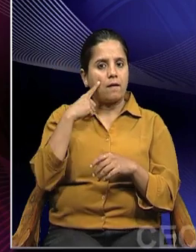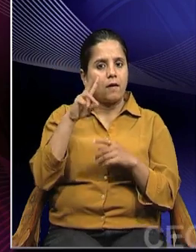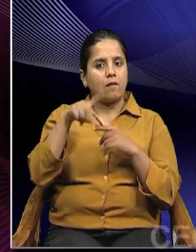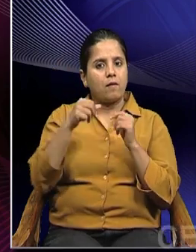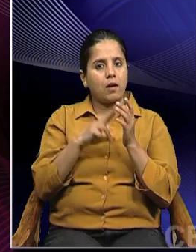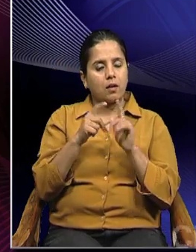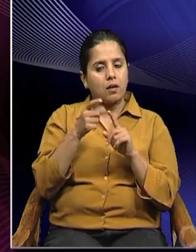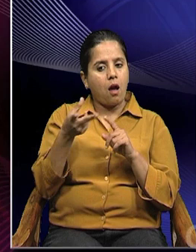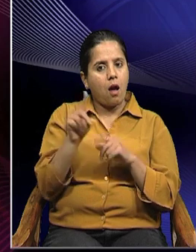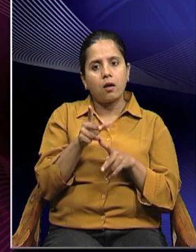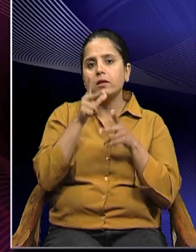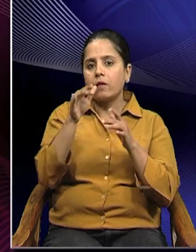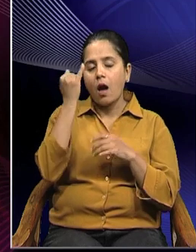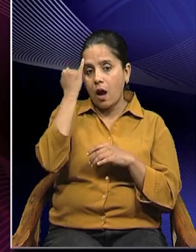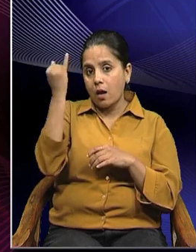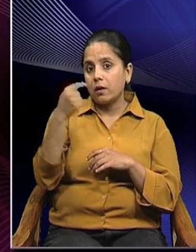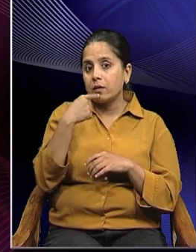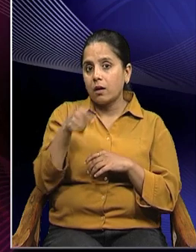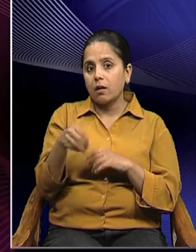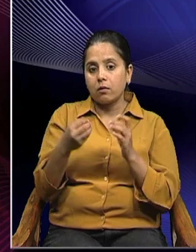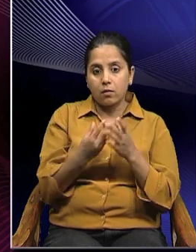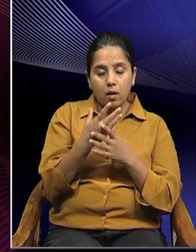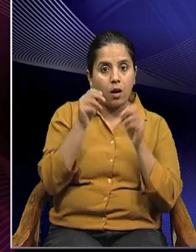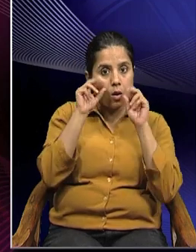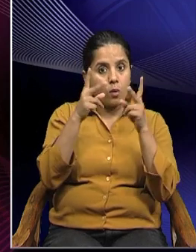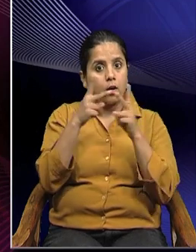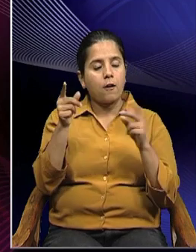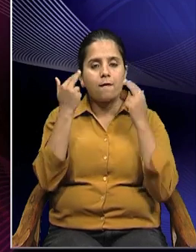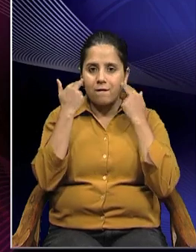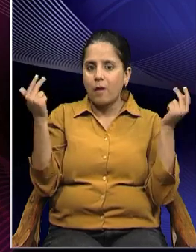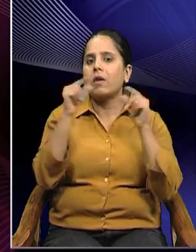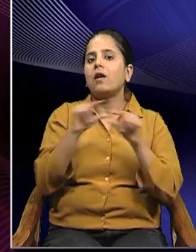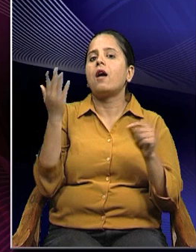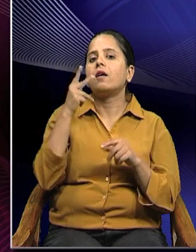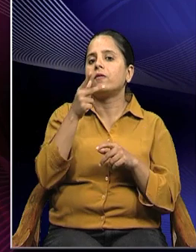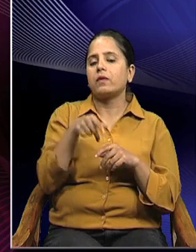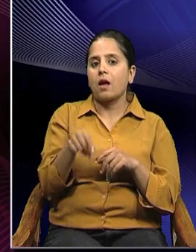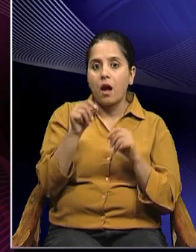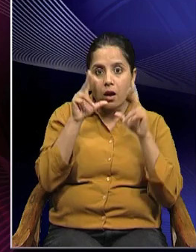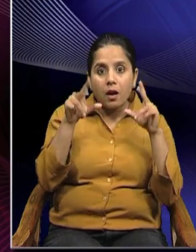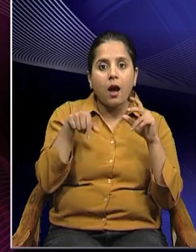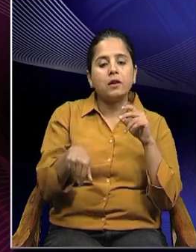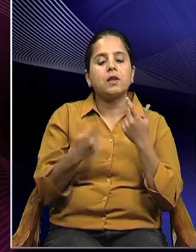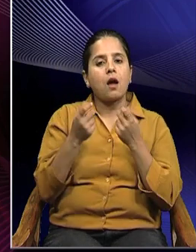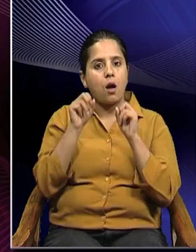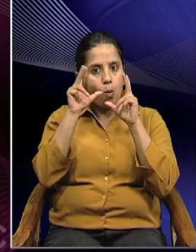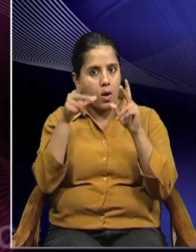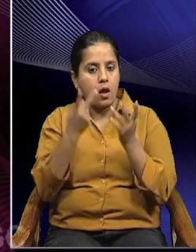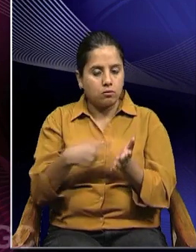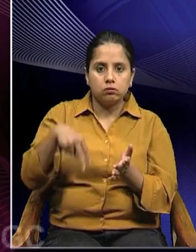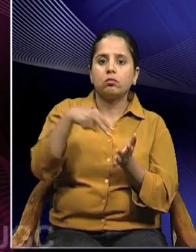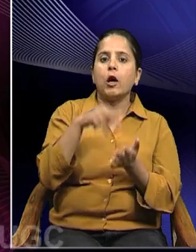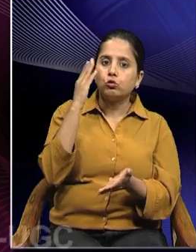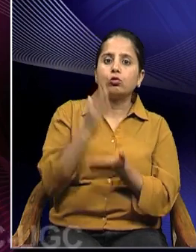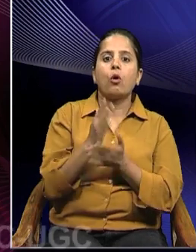also reiterated the idea of arise and awake in his famous lines, arise, awake and stop, not